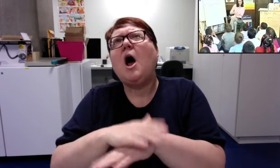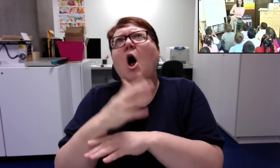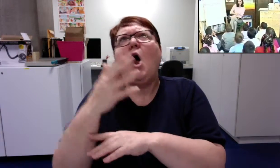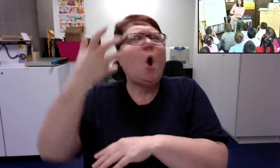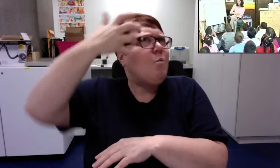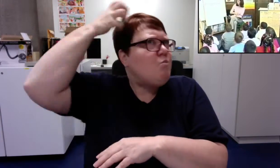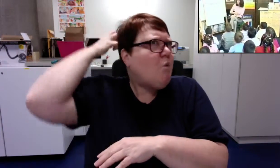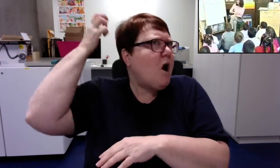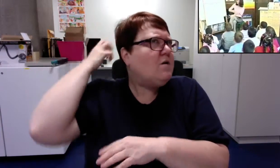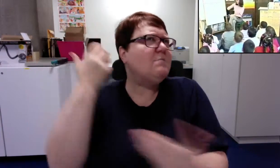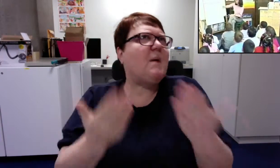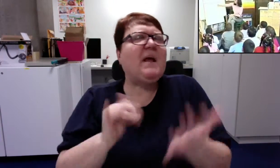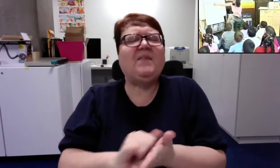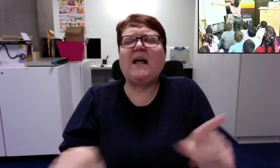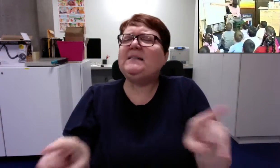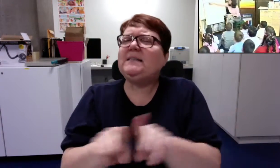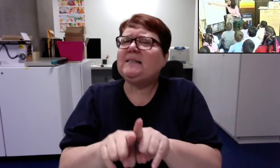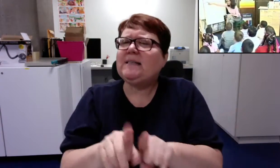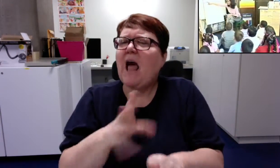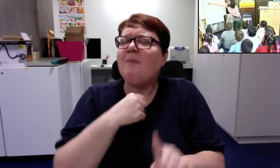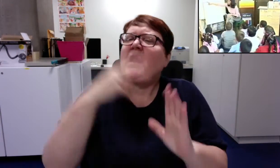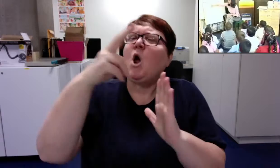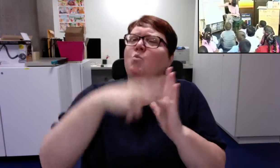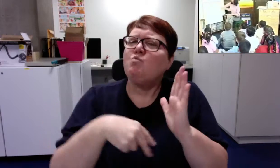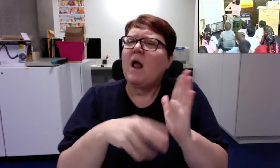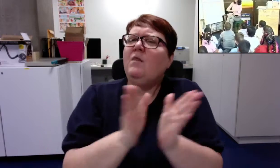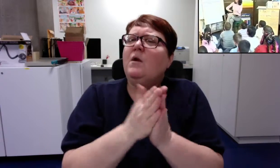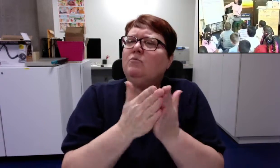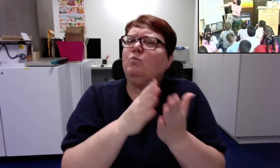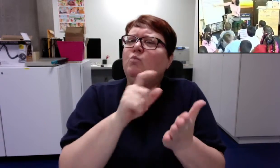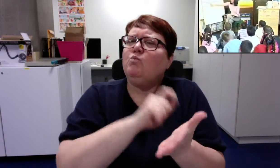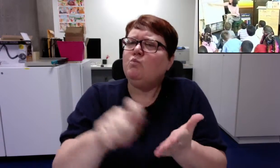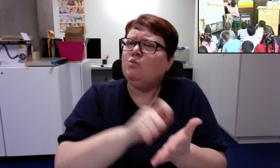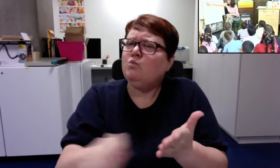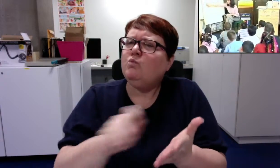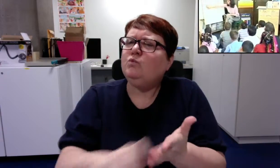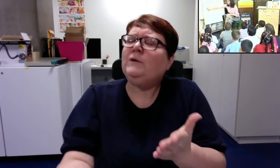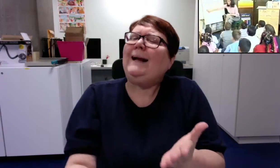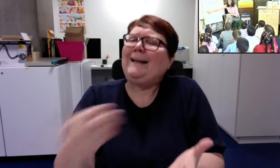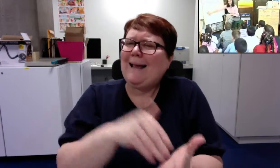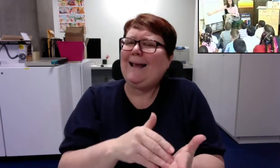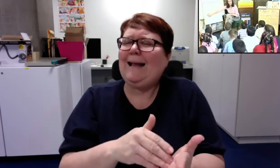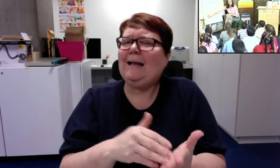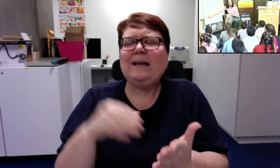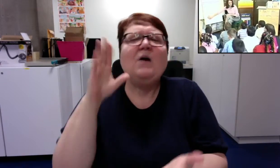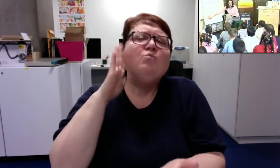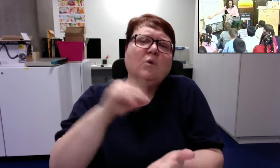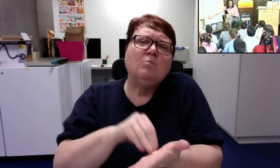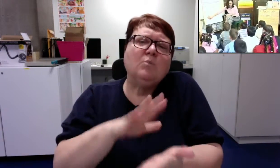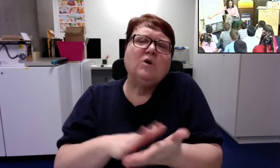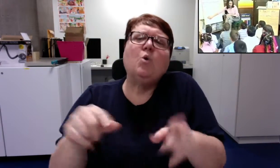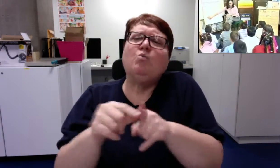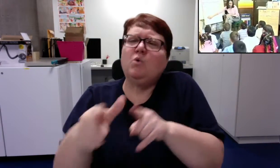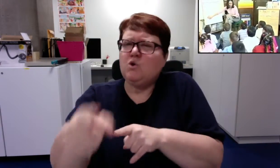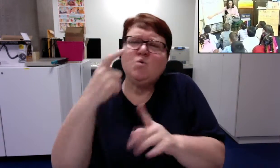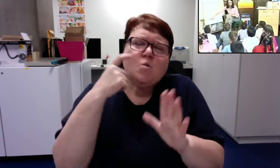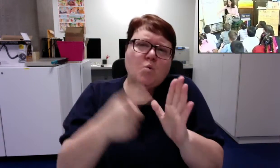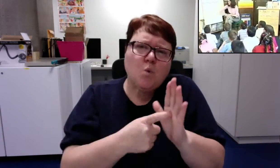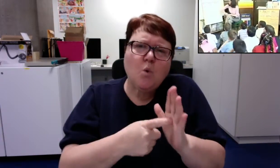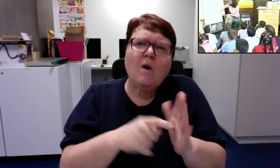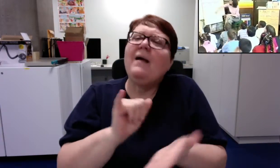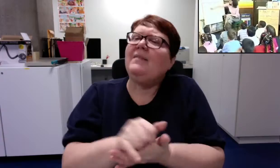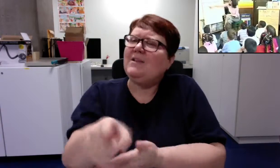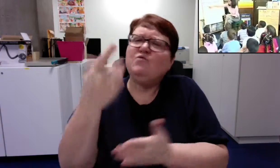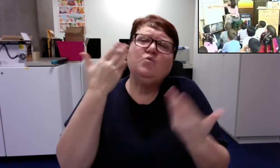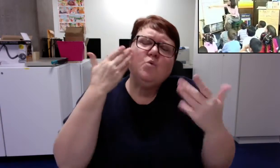sounds the same. And I reread the text. And I'm going to put words here that you notice now that you don't